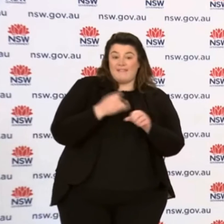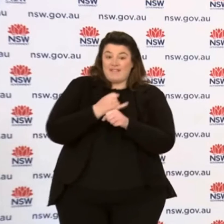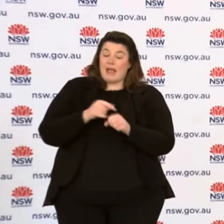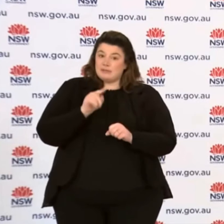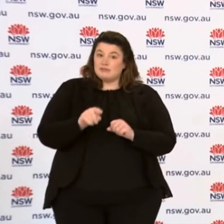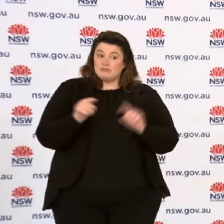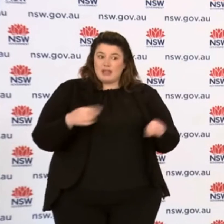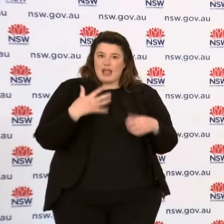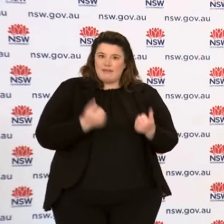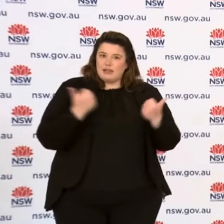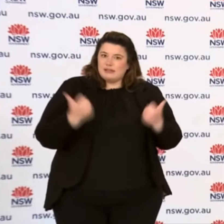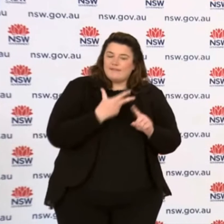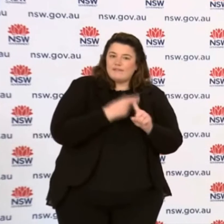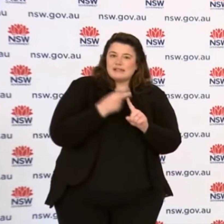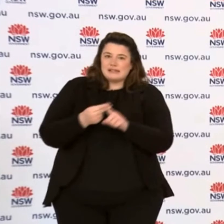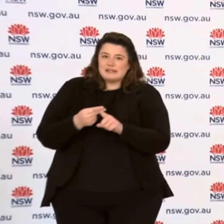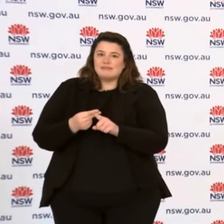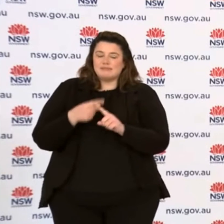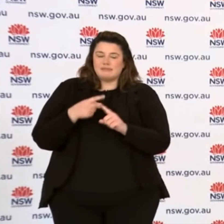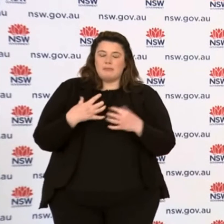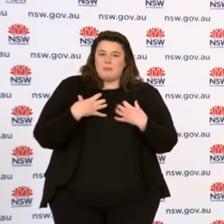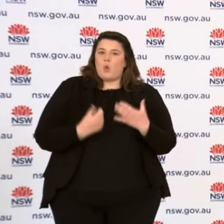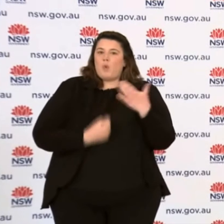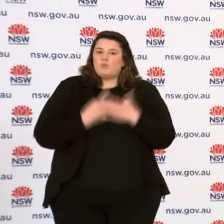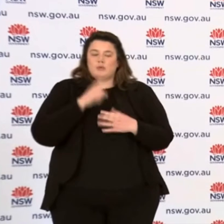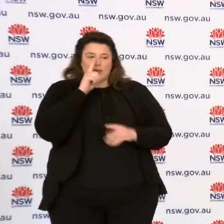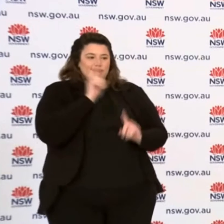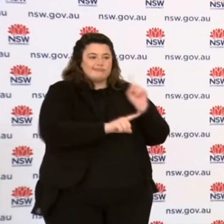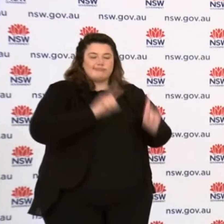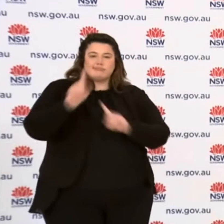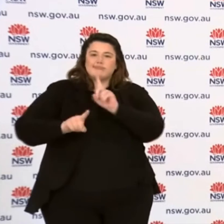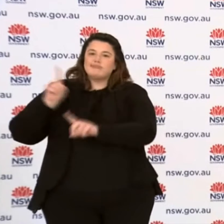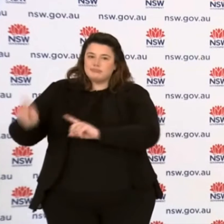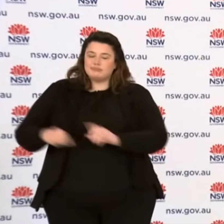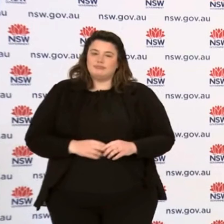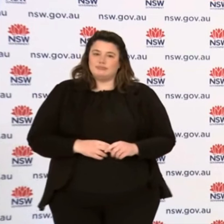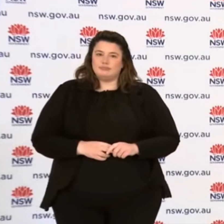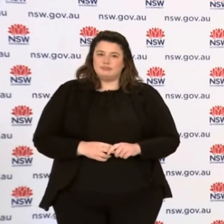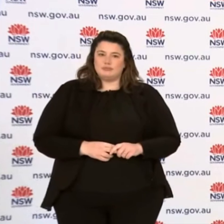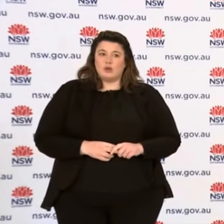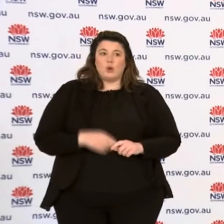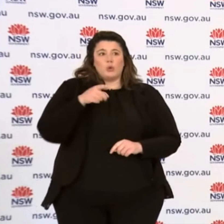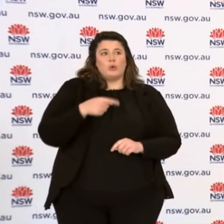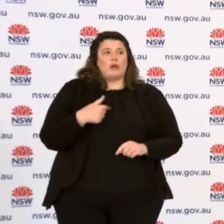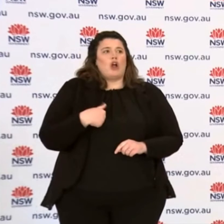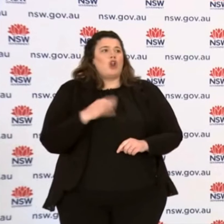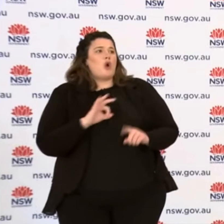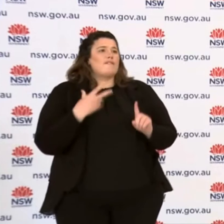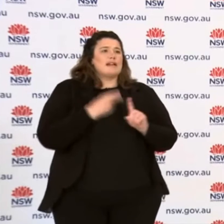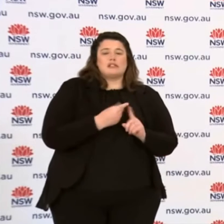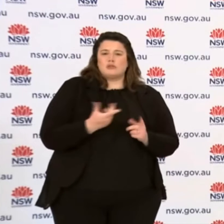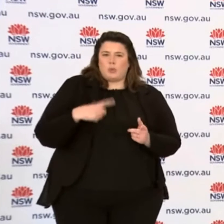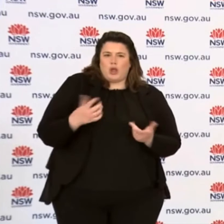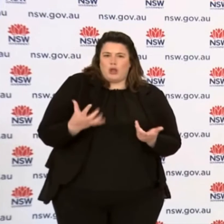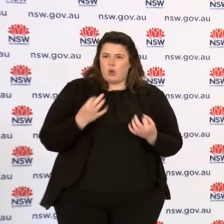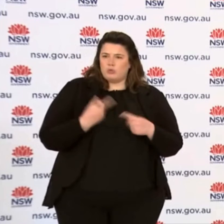And they've actually broadened out the vaccination opportunities. So there's really no excuse to not go and get vaccinated. I remain surprised